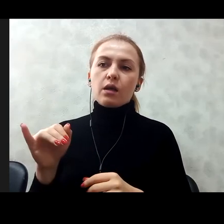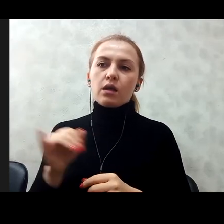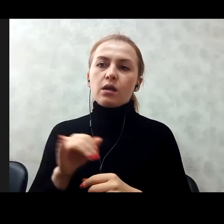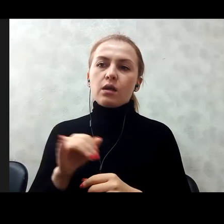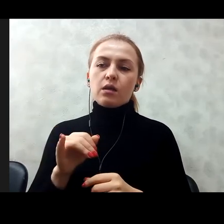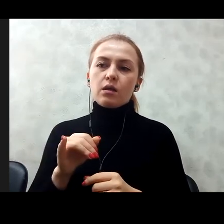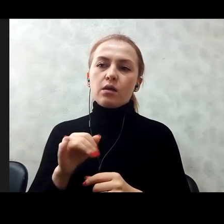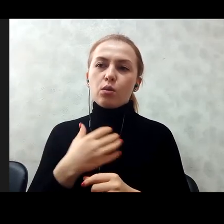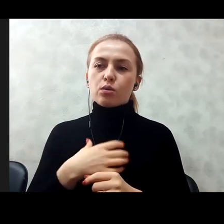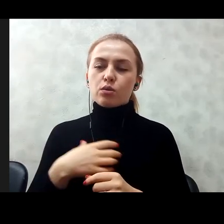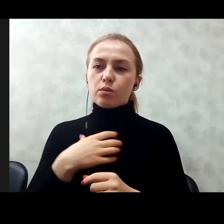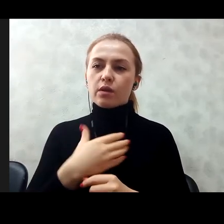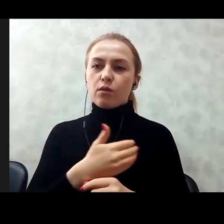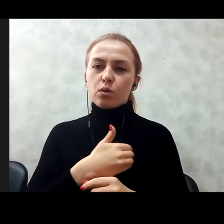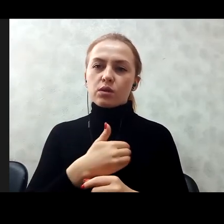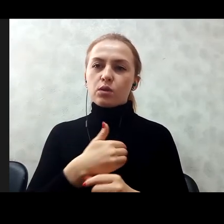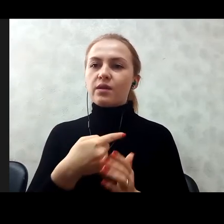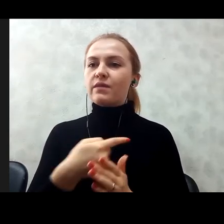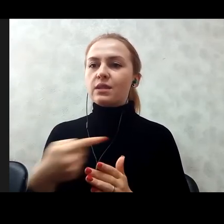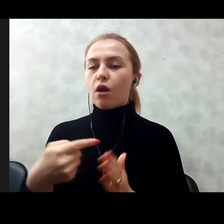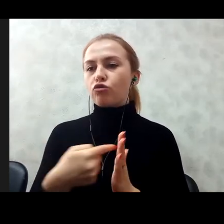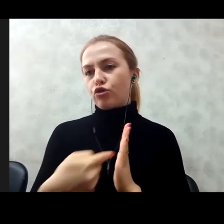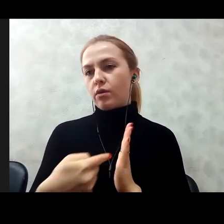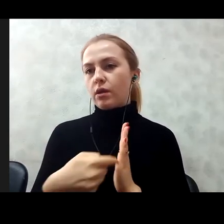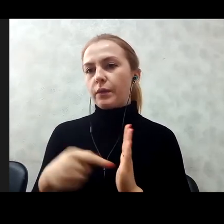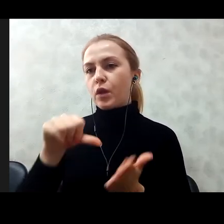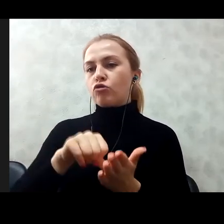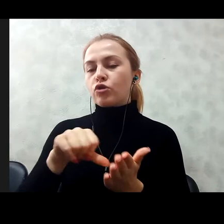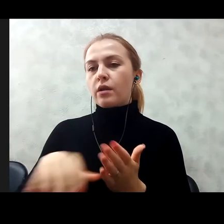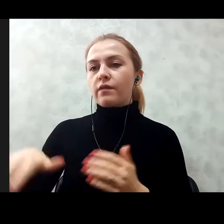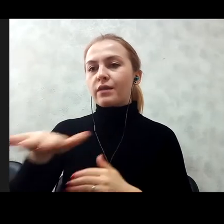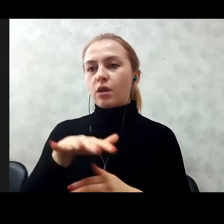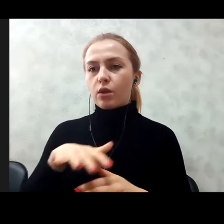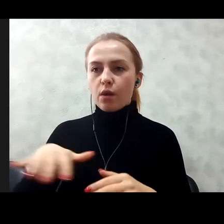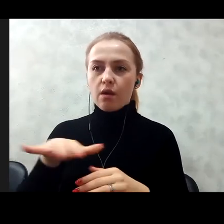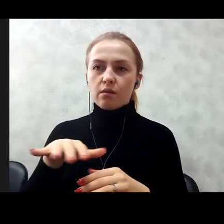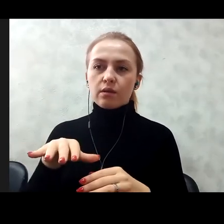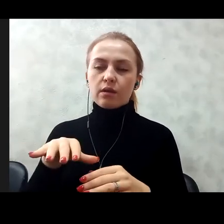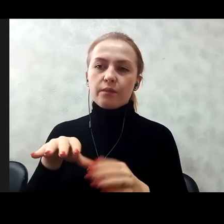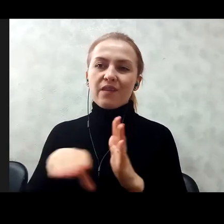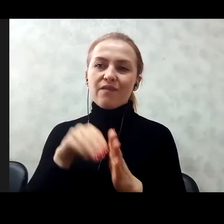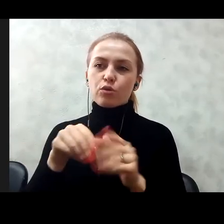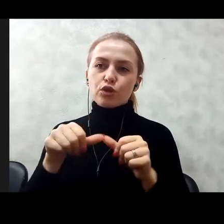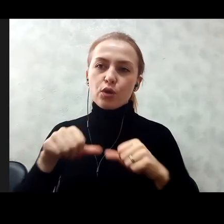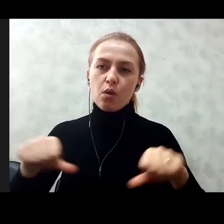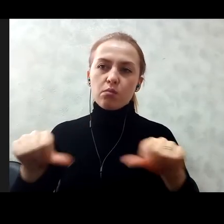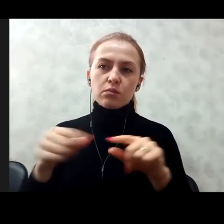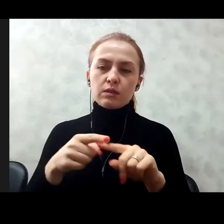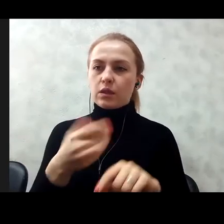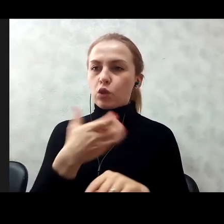at the regional level, and to us as well. Particularly, territorial election commissions